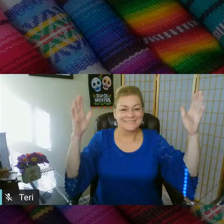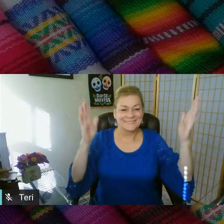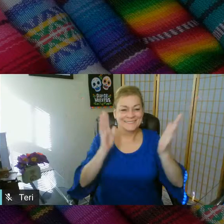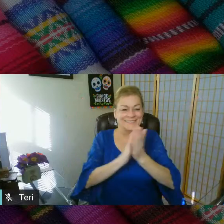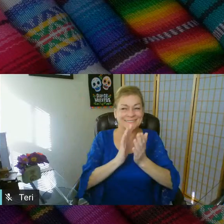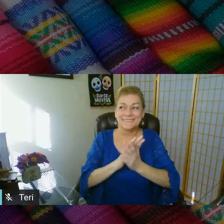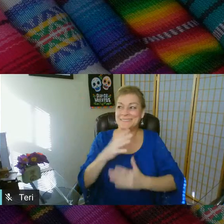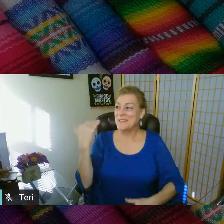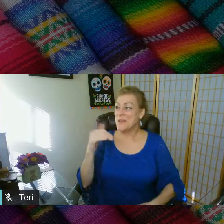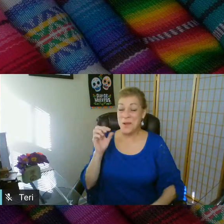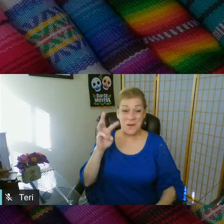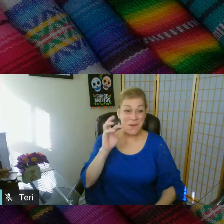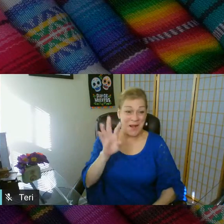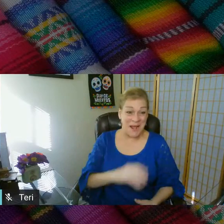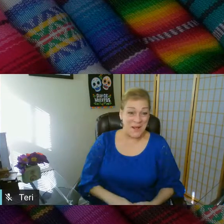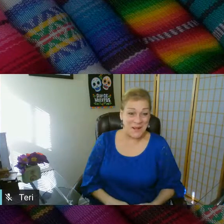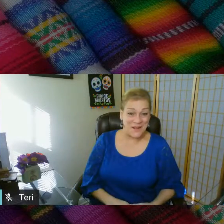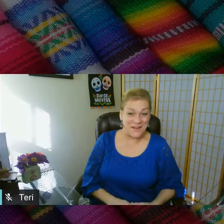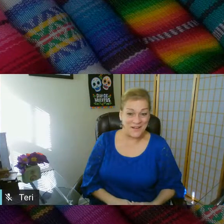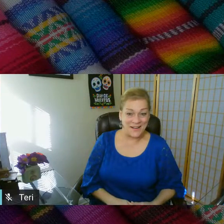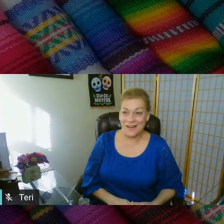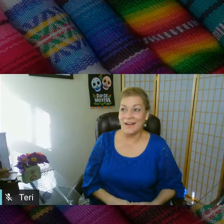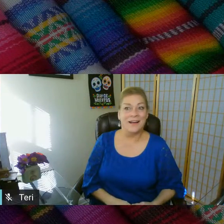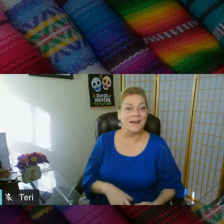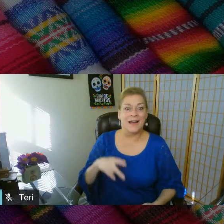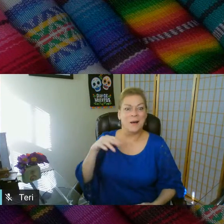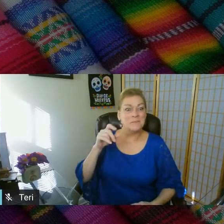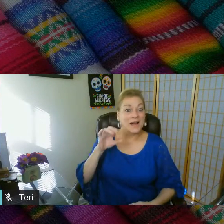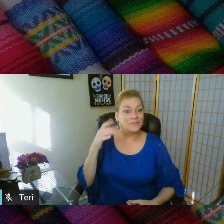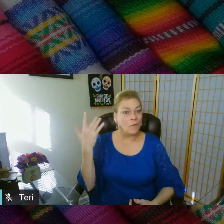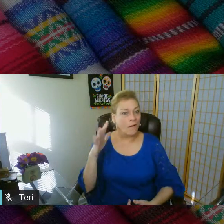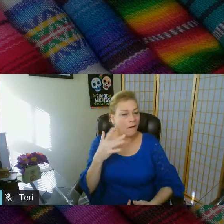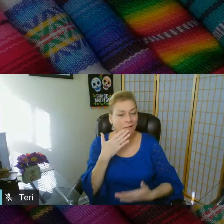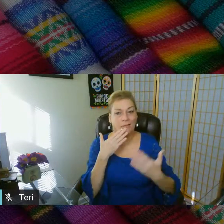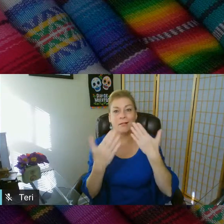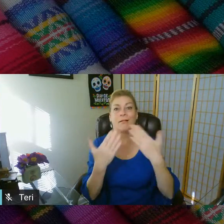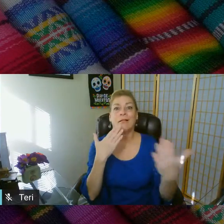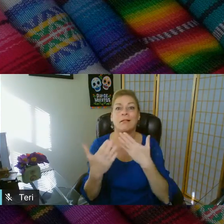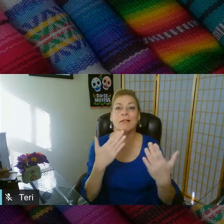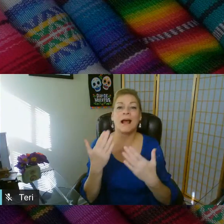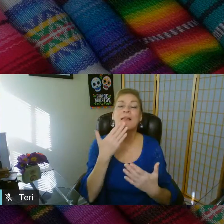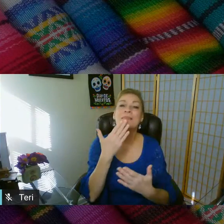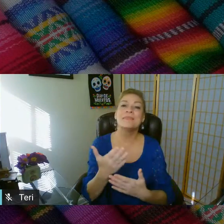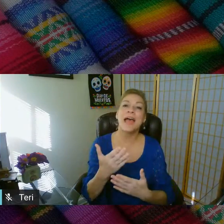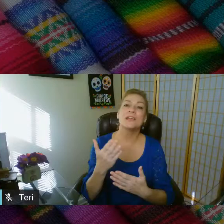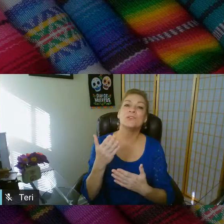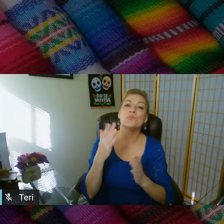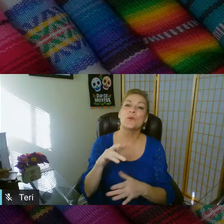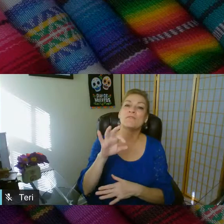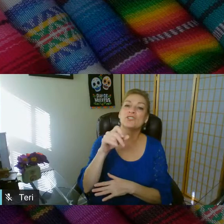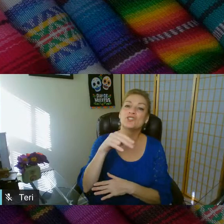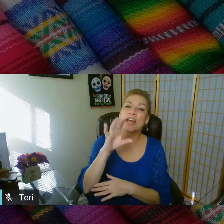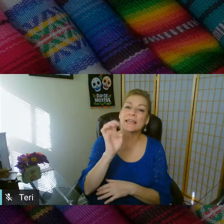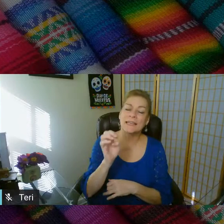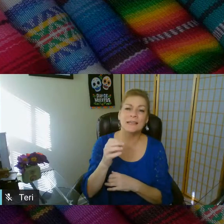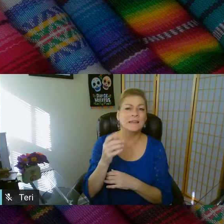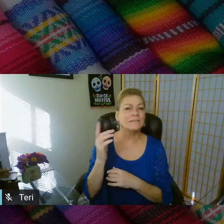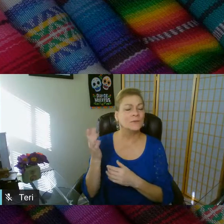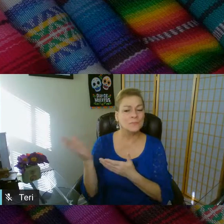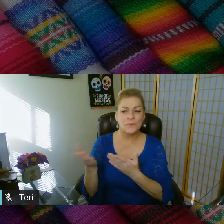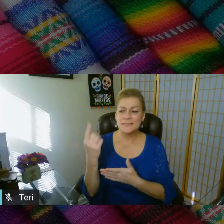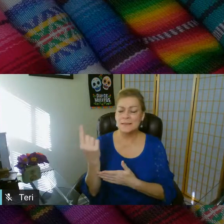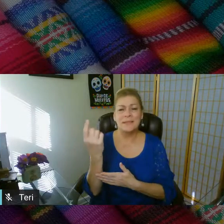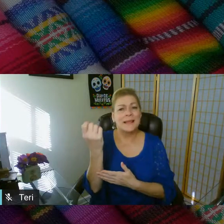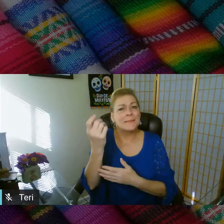Woo! Pancho, Pancho, Pancho, thank you. And thank you, Reverend Jacquie, for bringing something a little